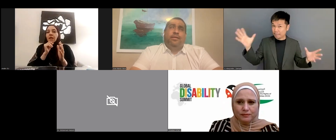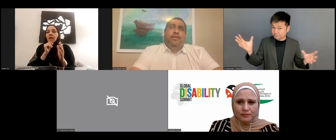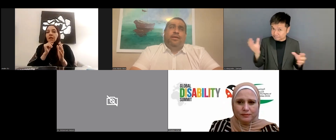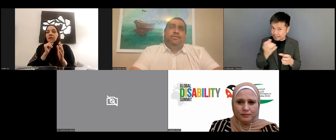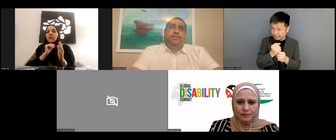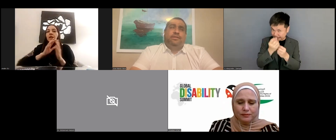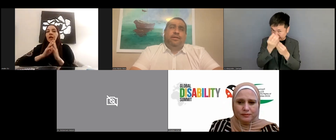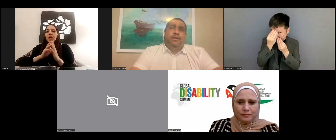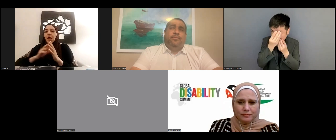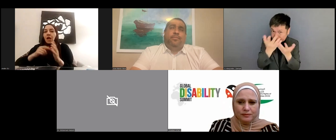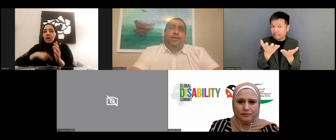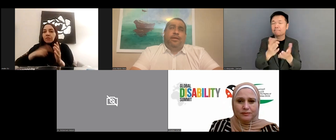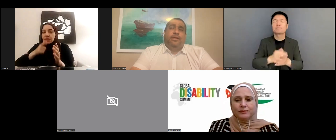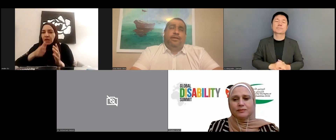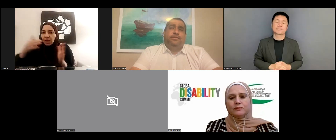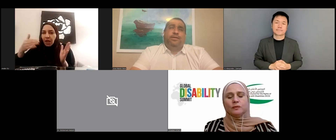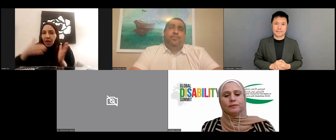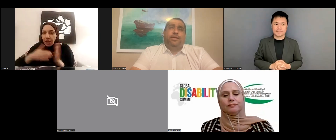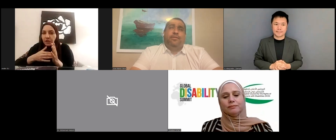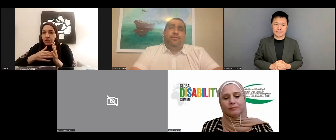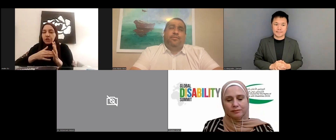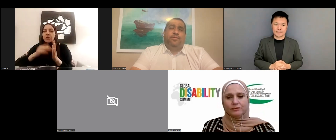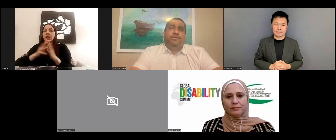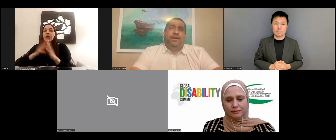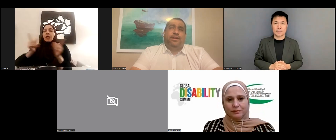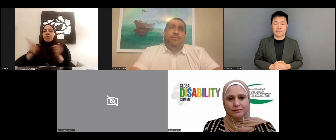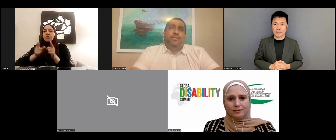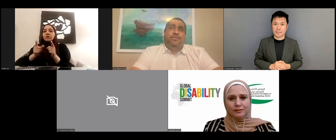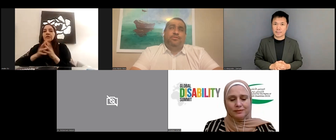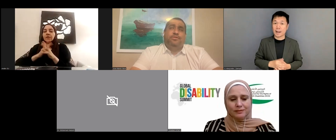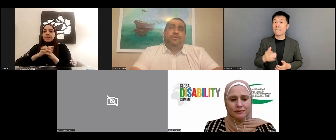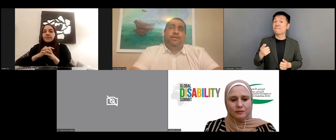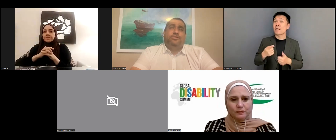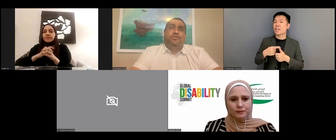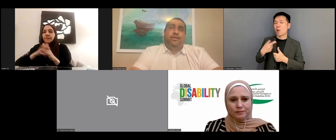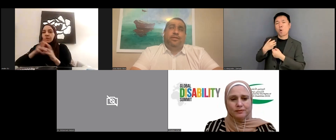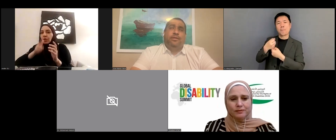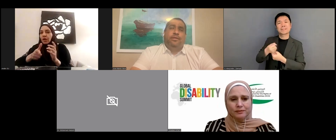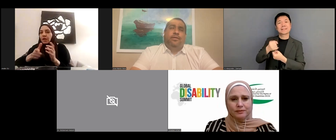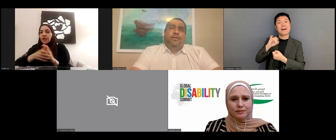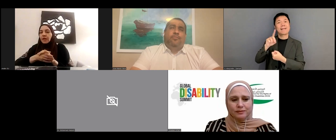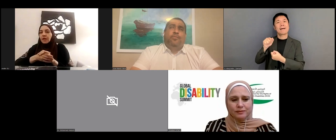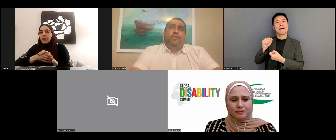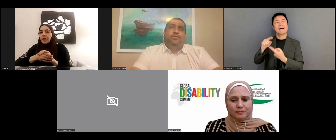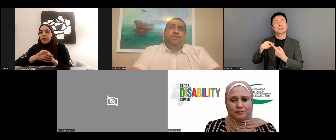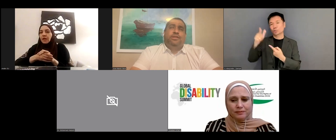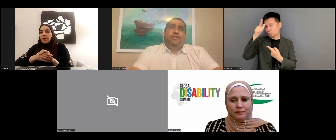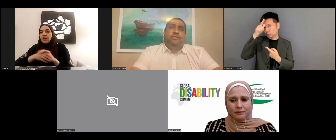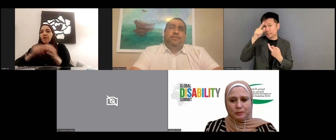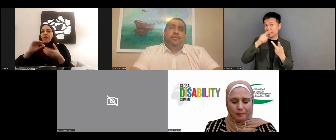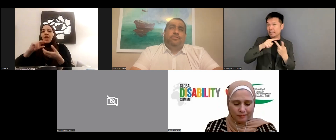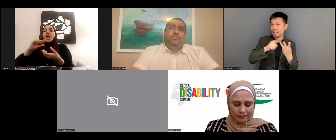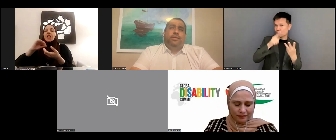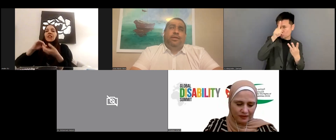convey is that, and I can speak on behalf of first IDA, but also Germany and Jordan, we want the